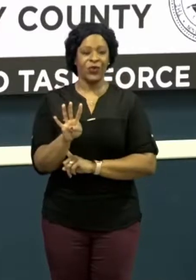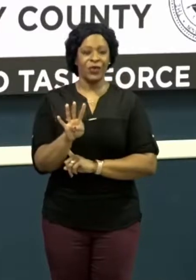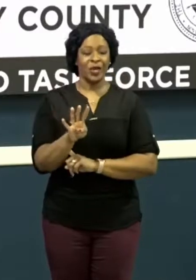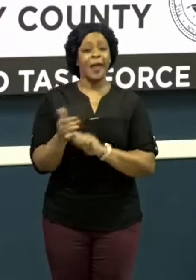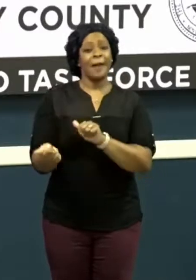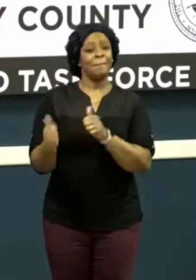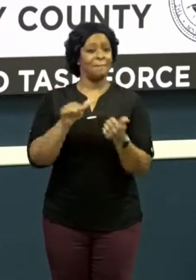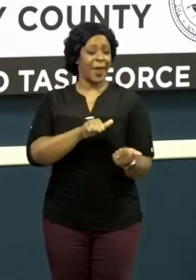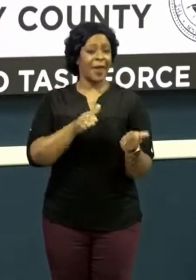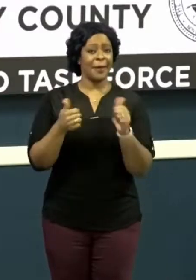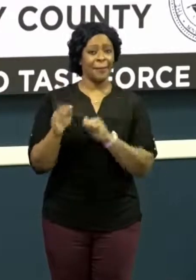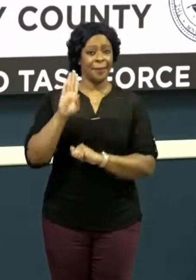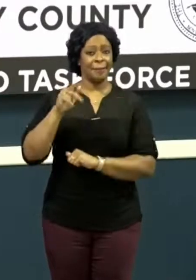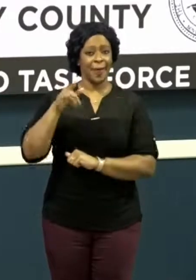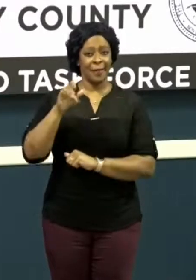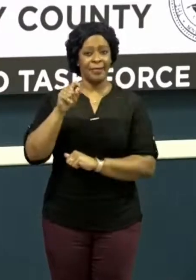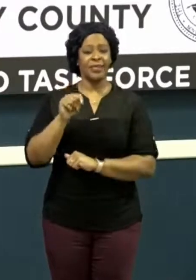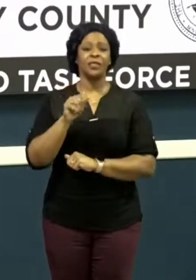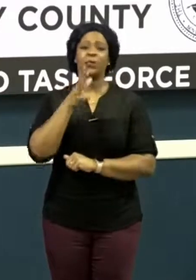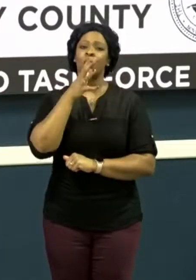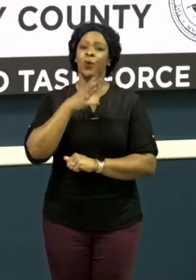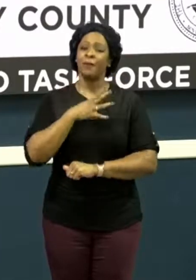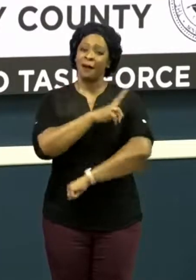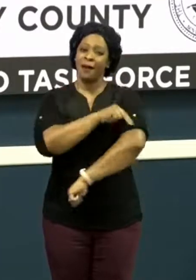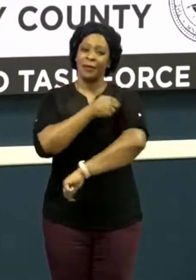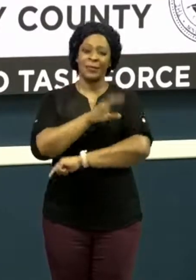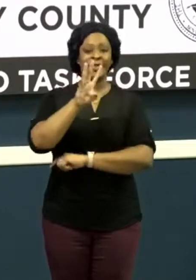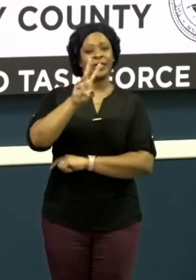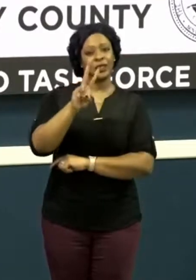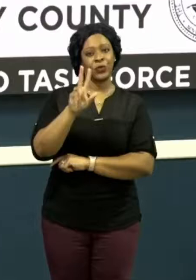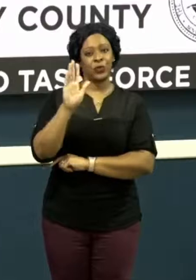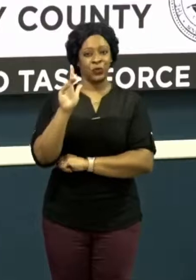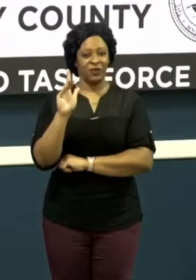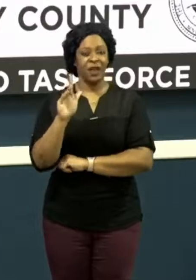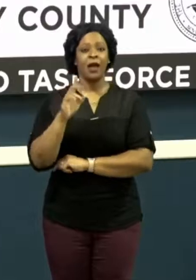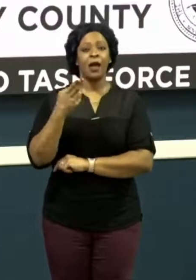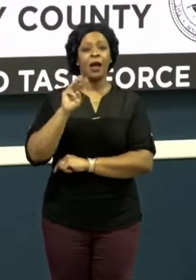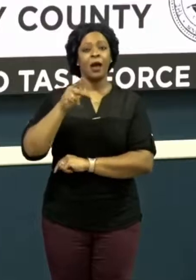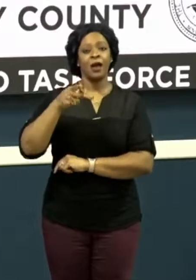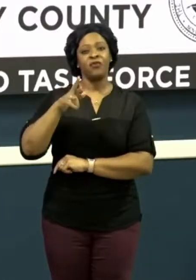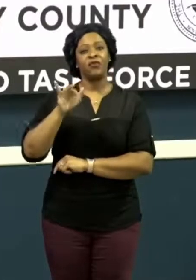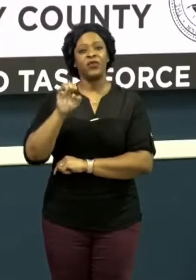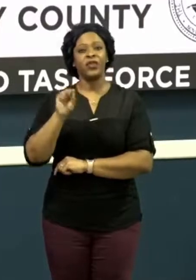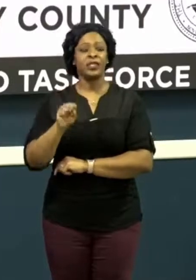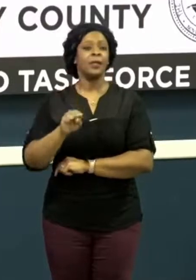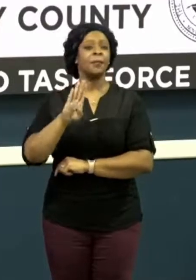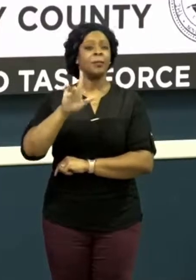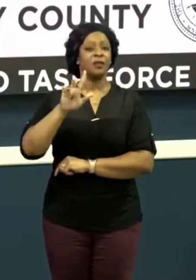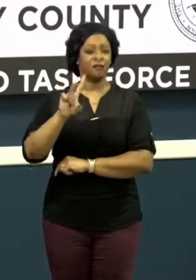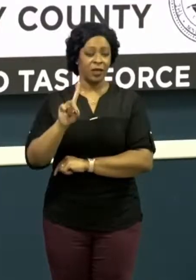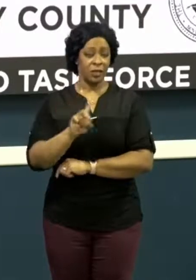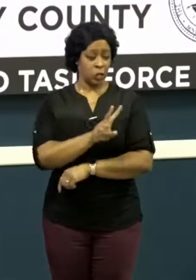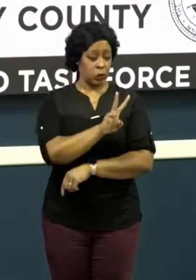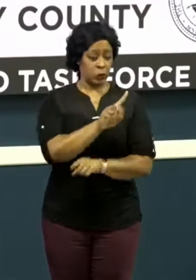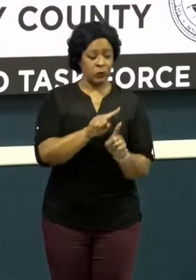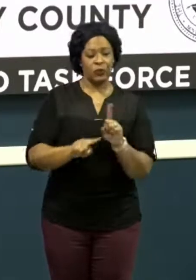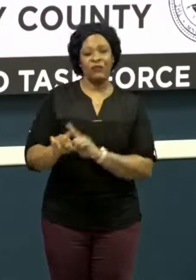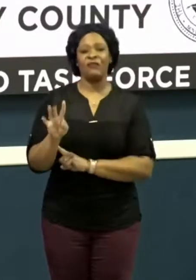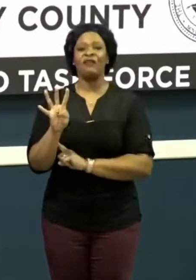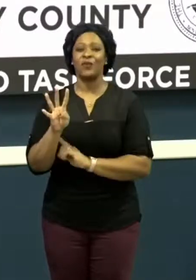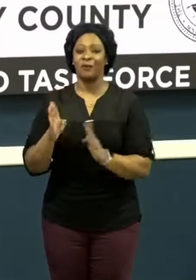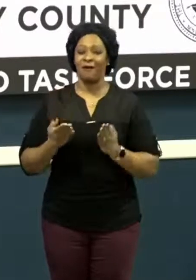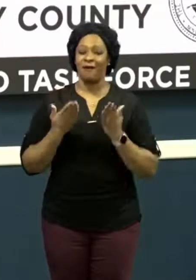at Baptist Women's Hospital at 6225 Humphreys Boulevard from 2 p.m. to 4